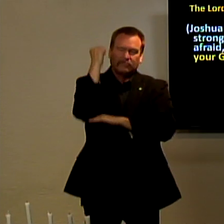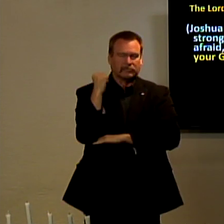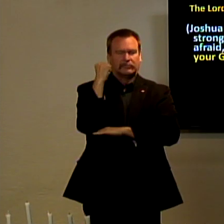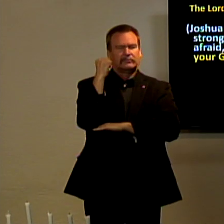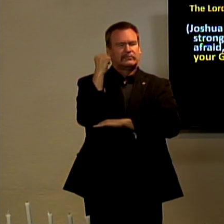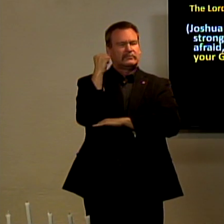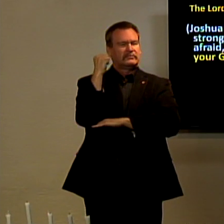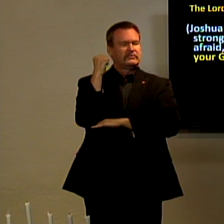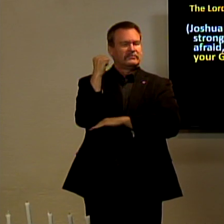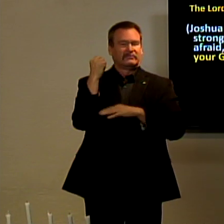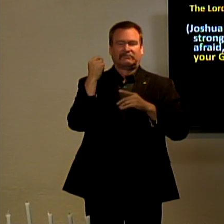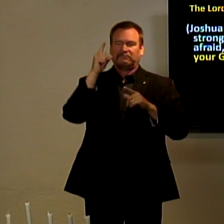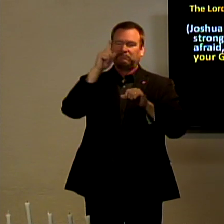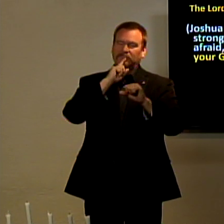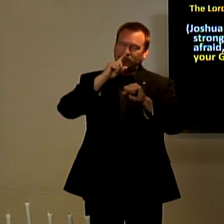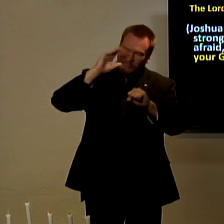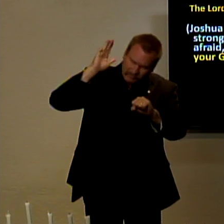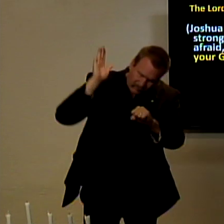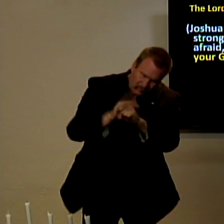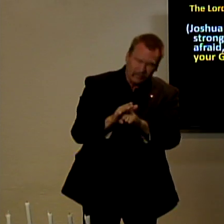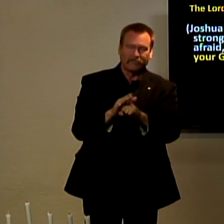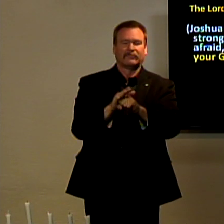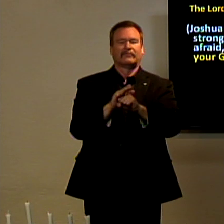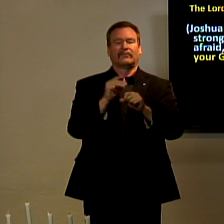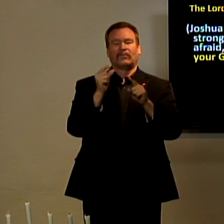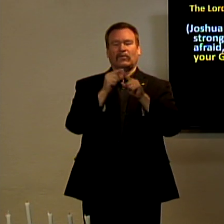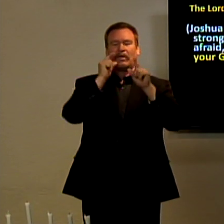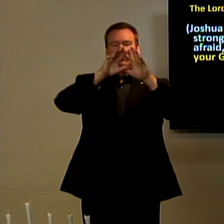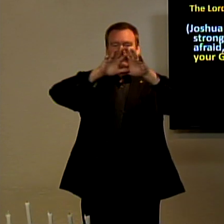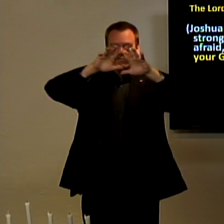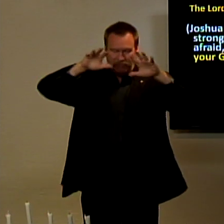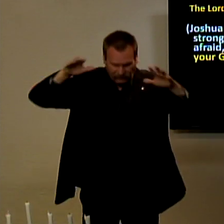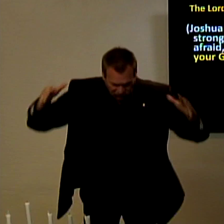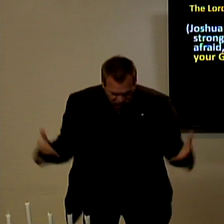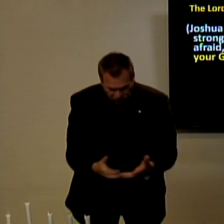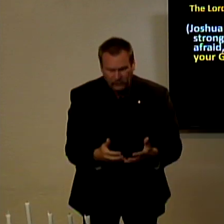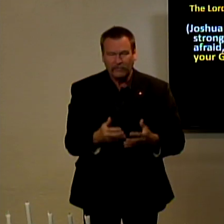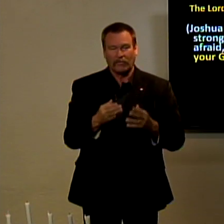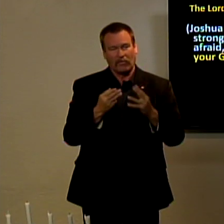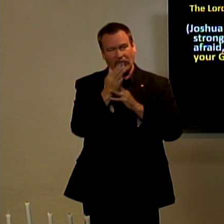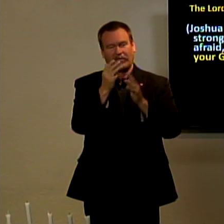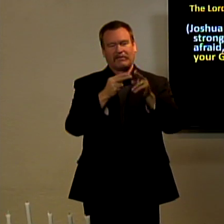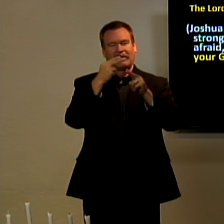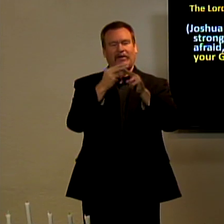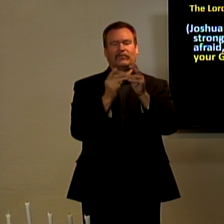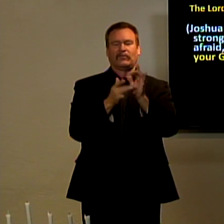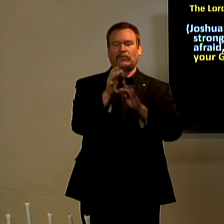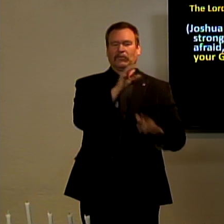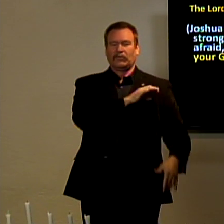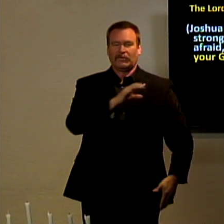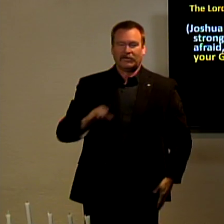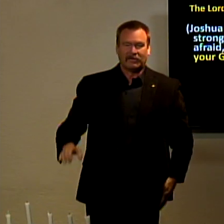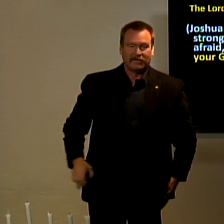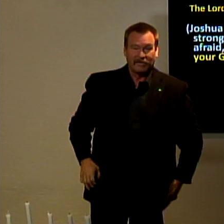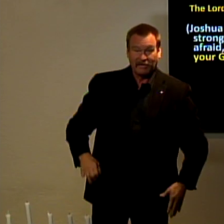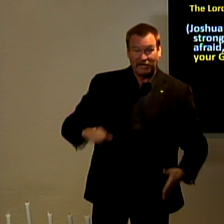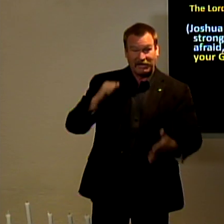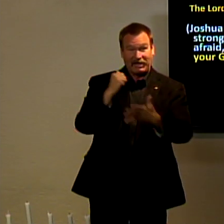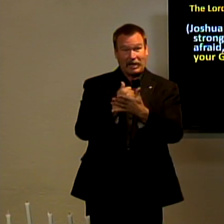God's word stands strong through the ages. God has made a promise to us that all people will be saved who